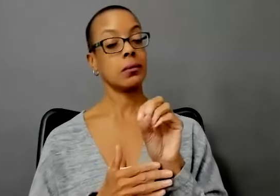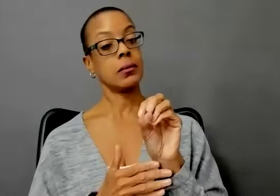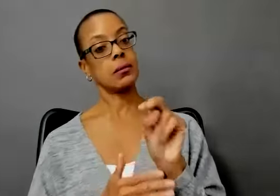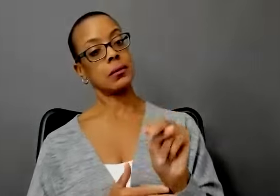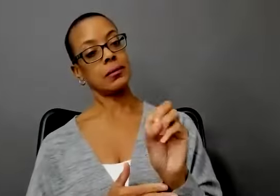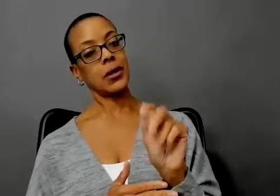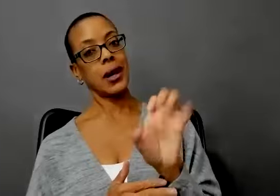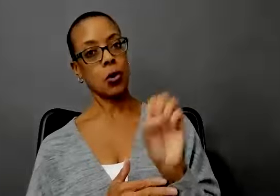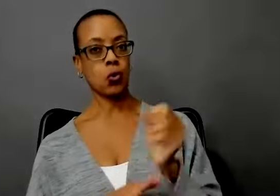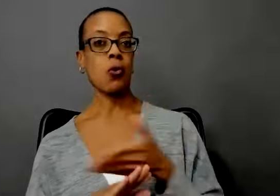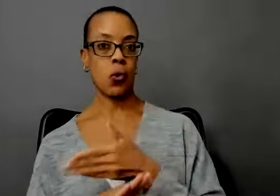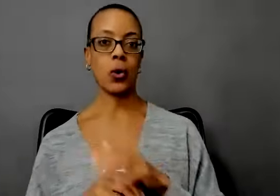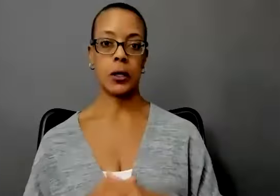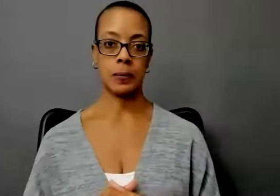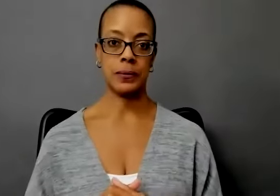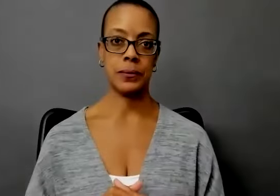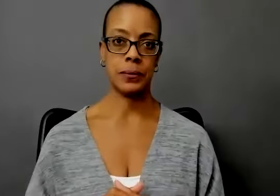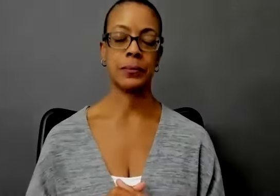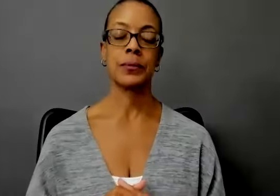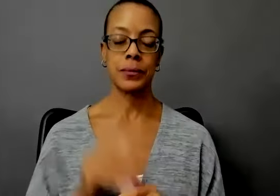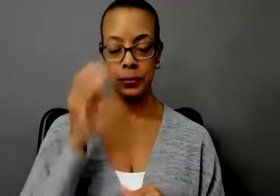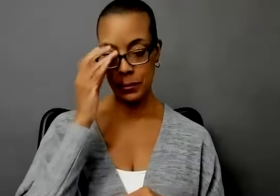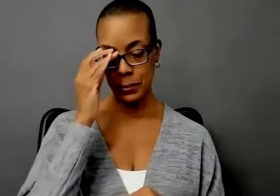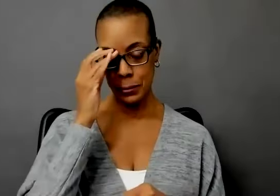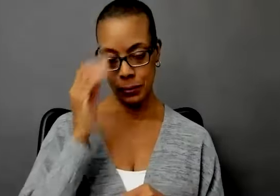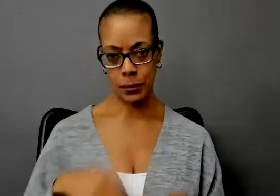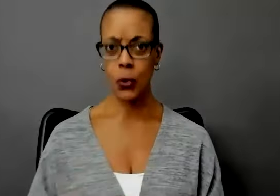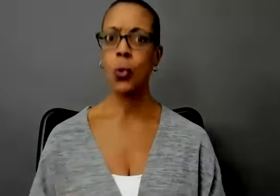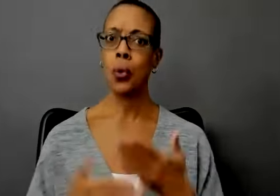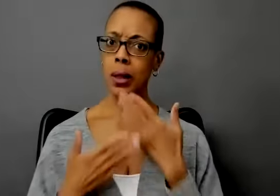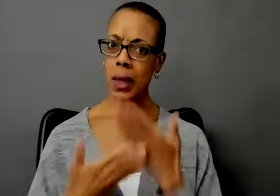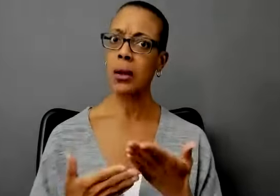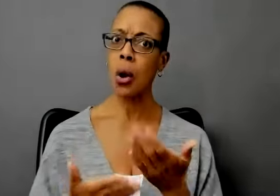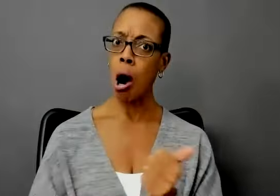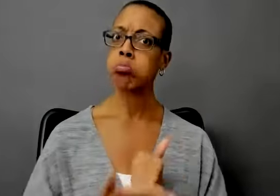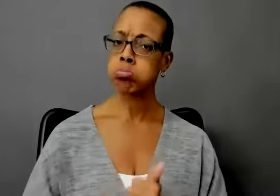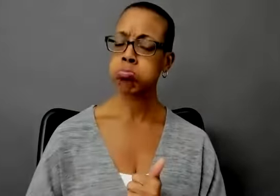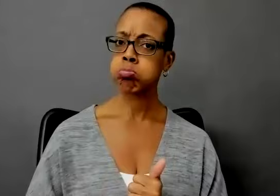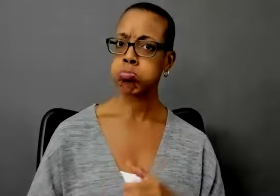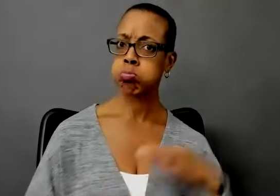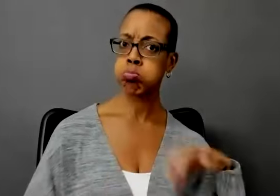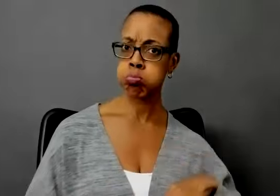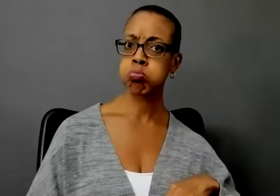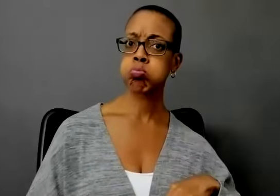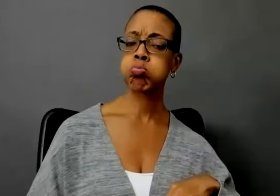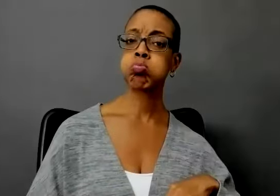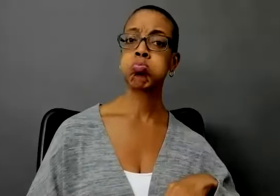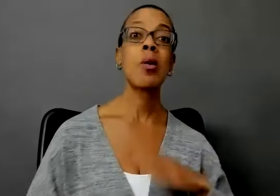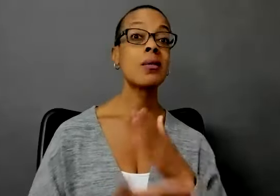you. That is really helpful, and I think some of those resources that you mentioned, Carrie, are good to refer to,